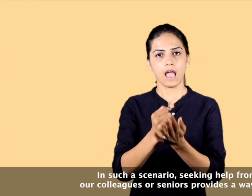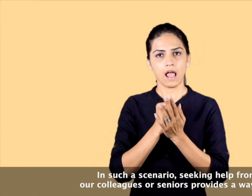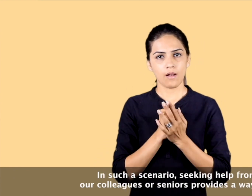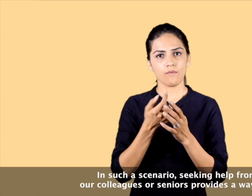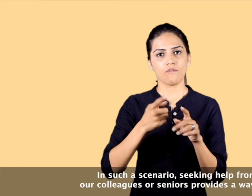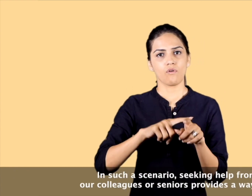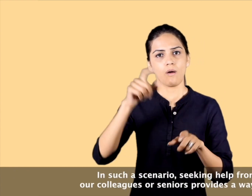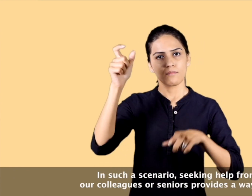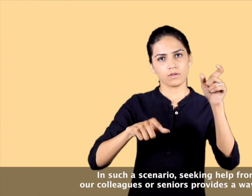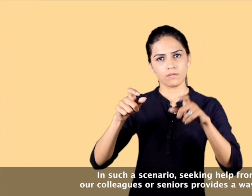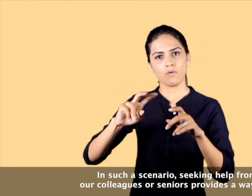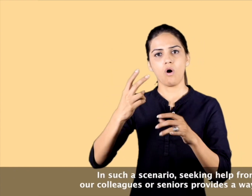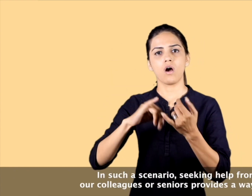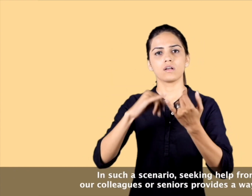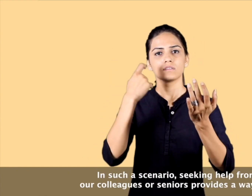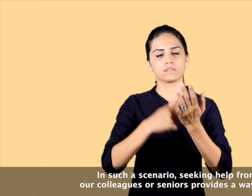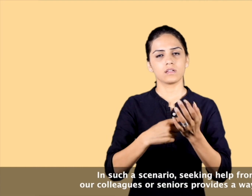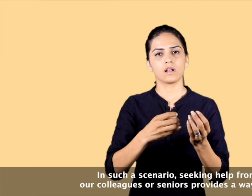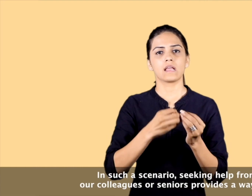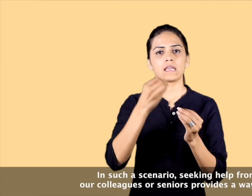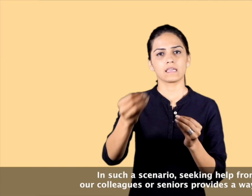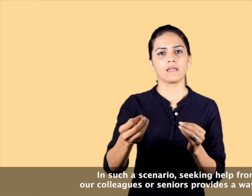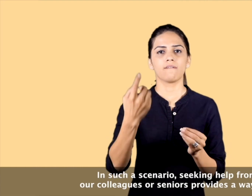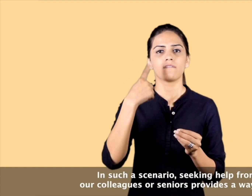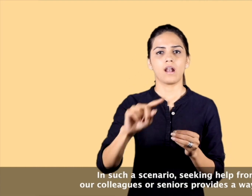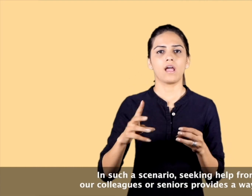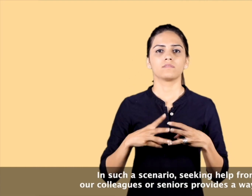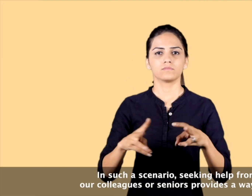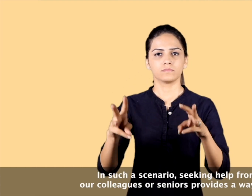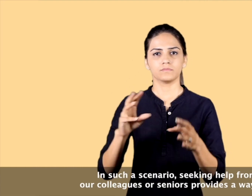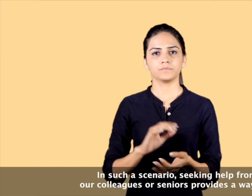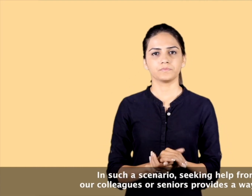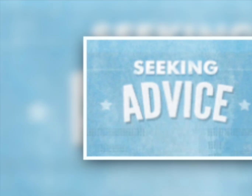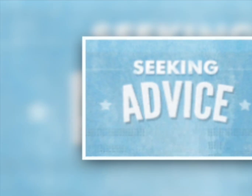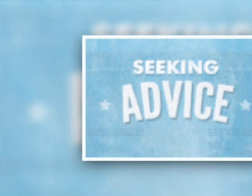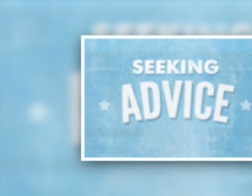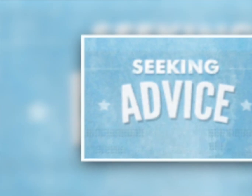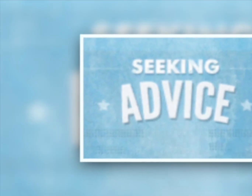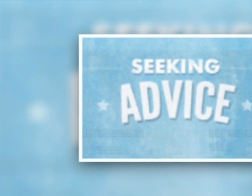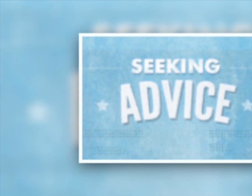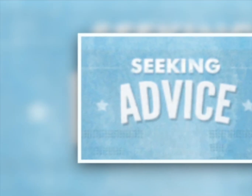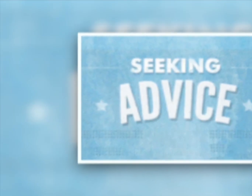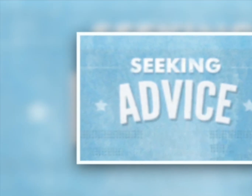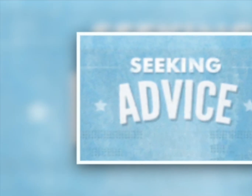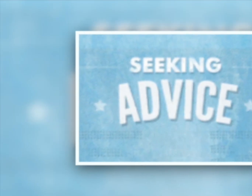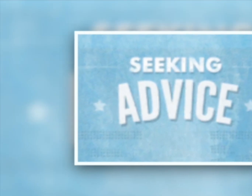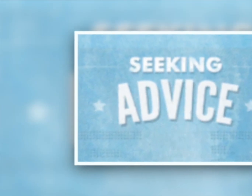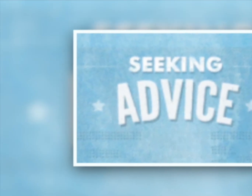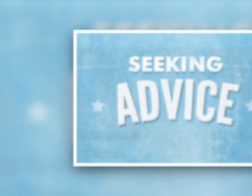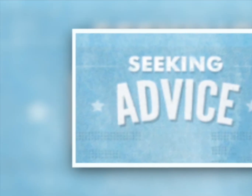scenario, seeking help from our colleagues or seniors provides a way out. Seeking advice.